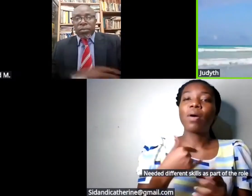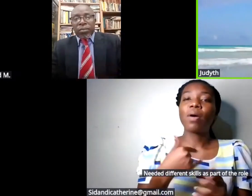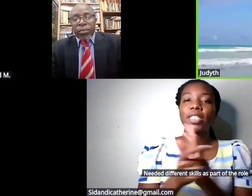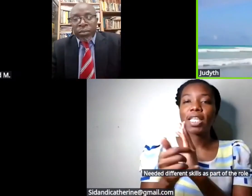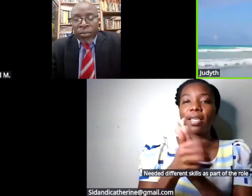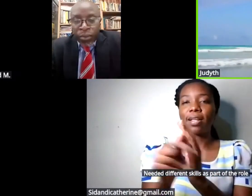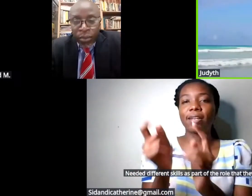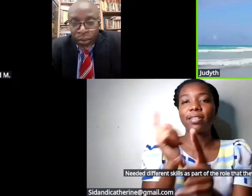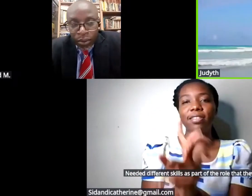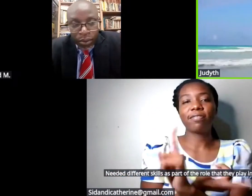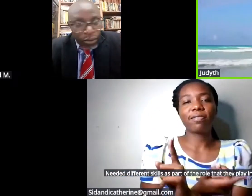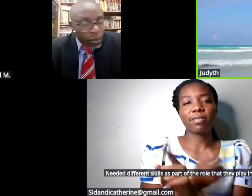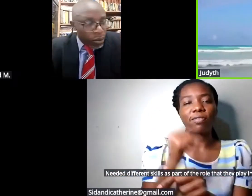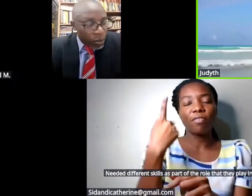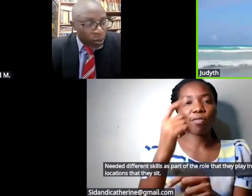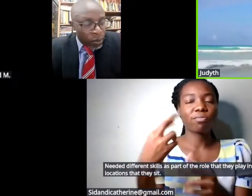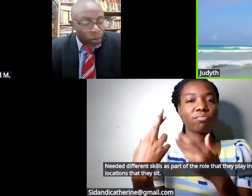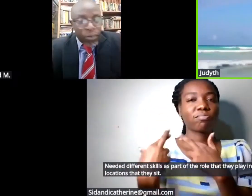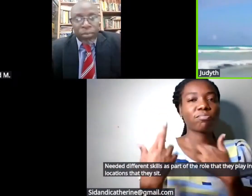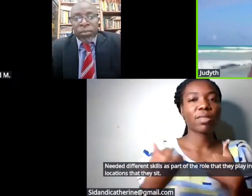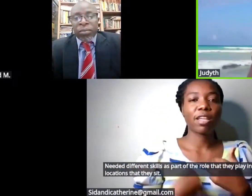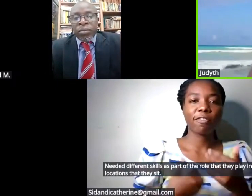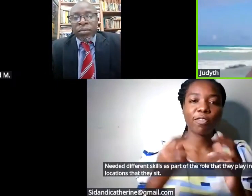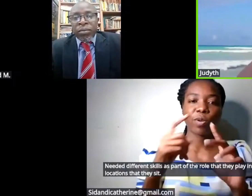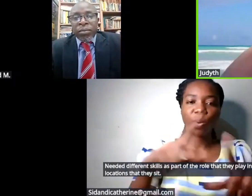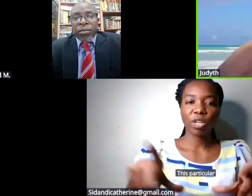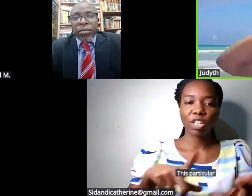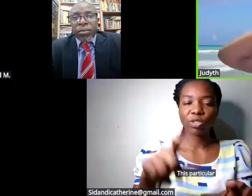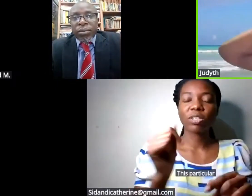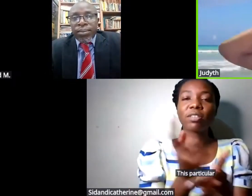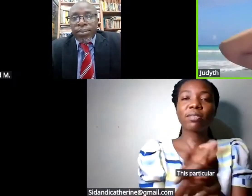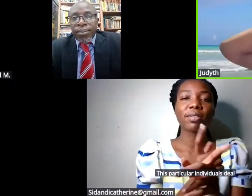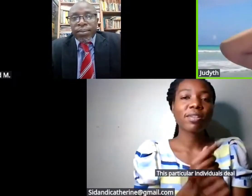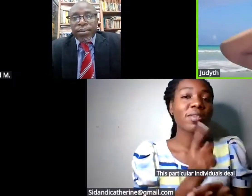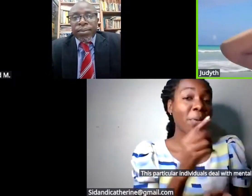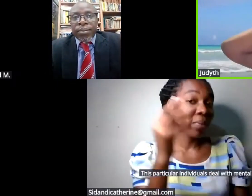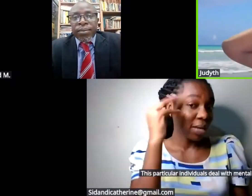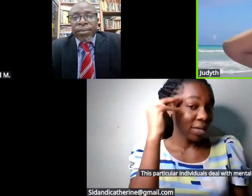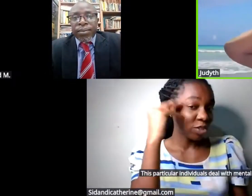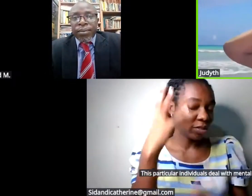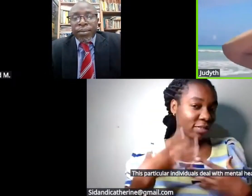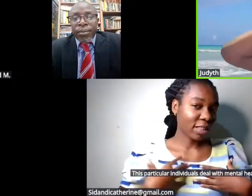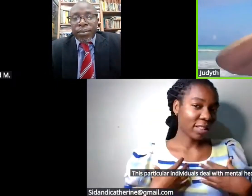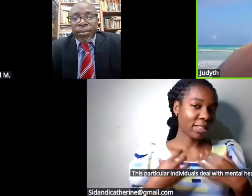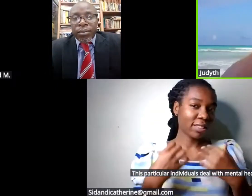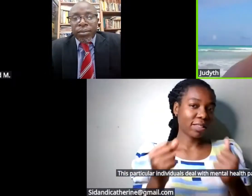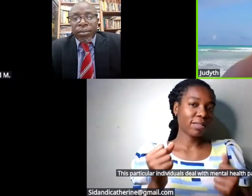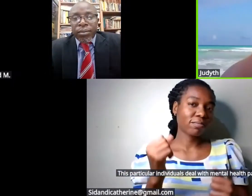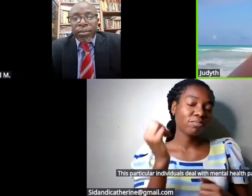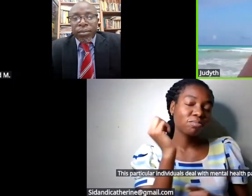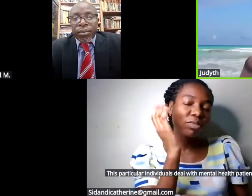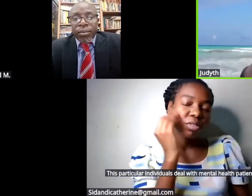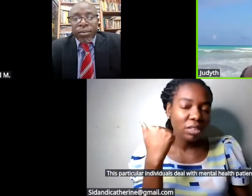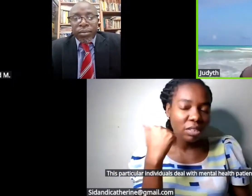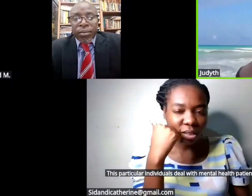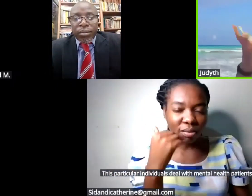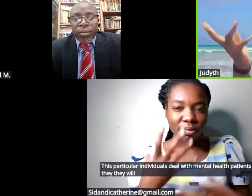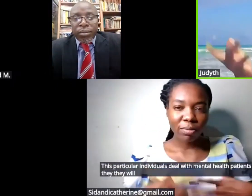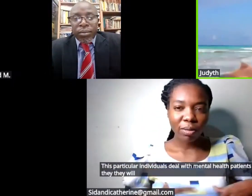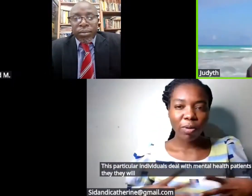in the different locations that they sit. These particular individuals deal with mental health patients in America, so they